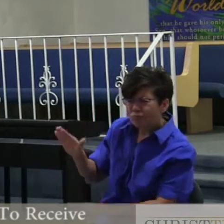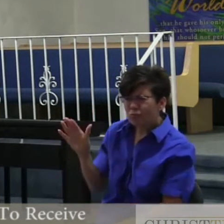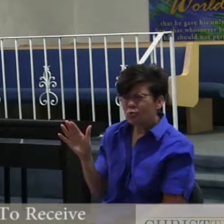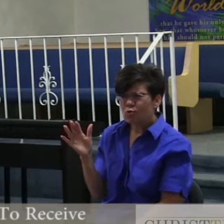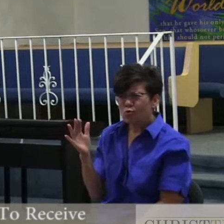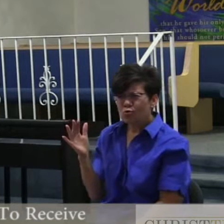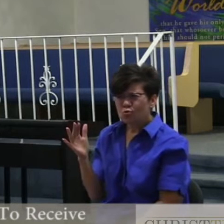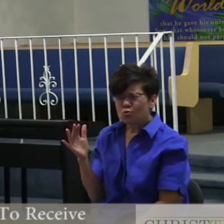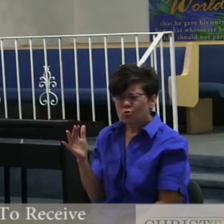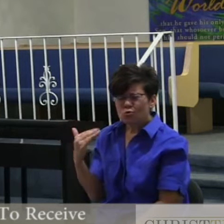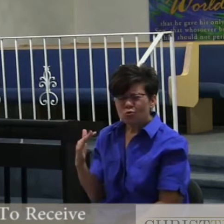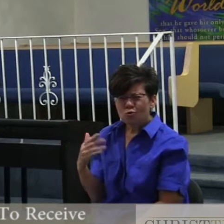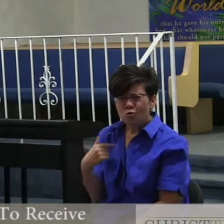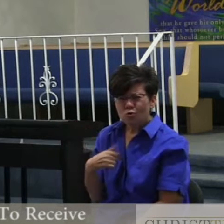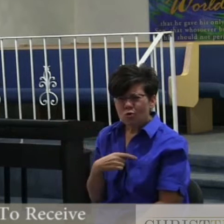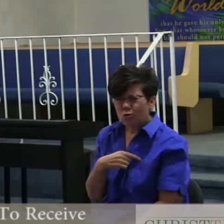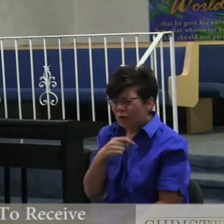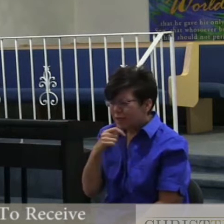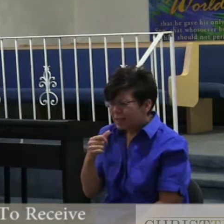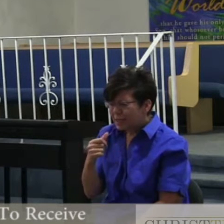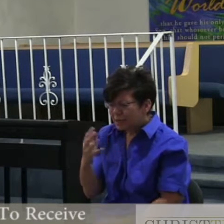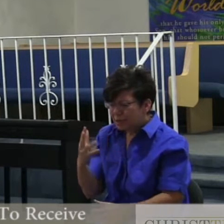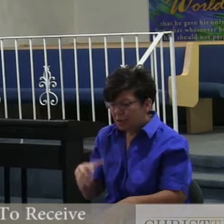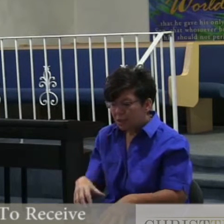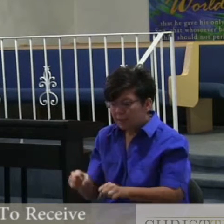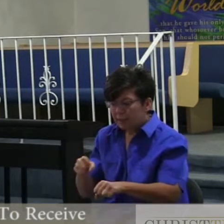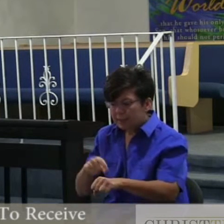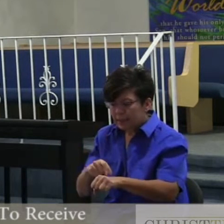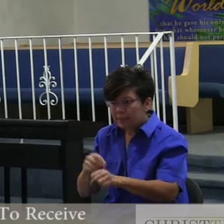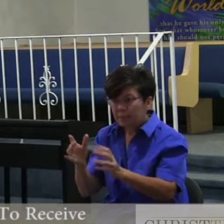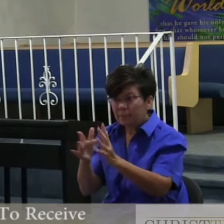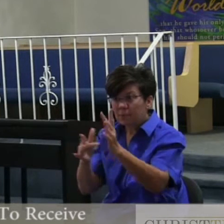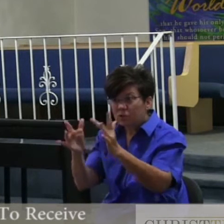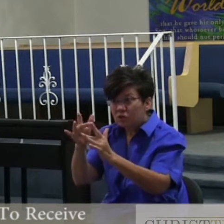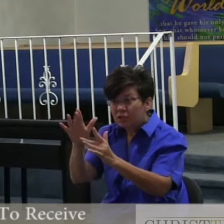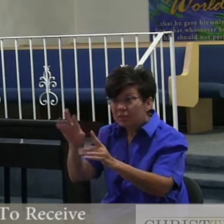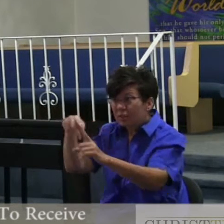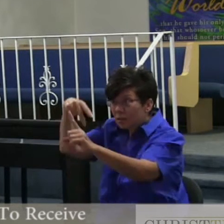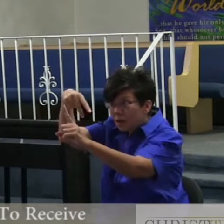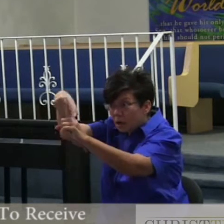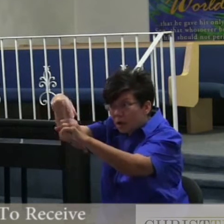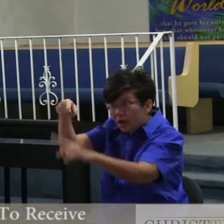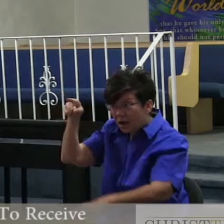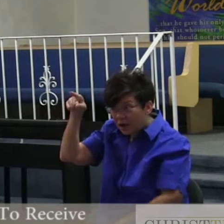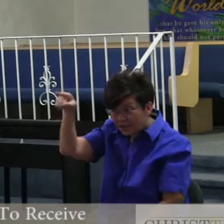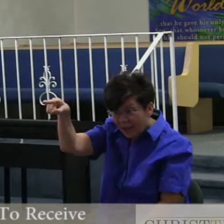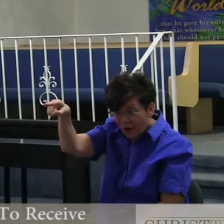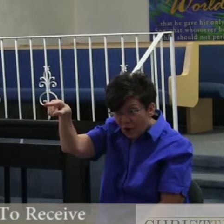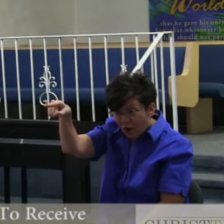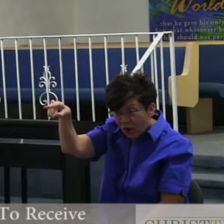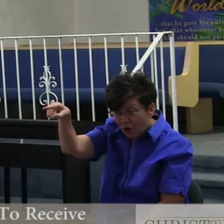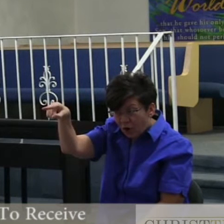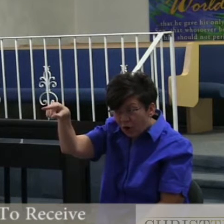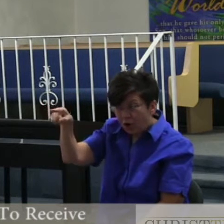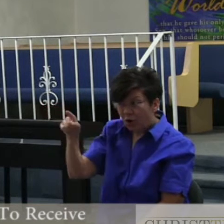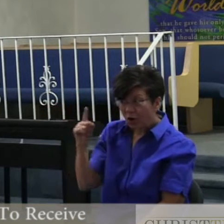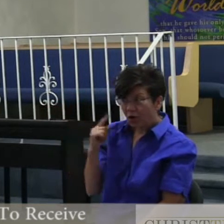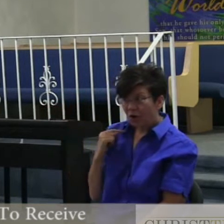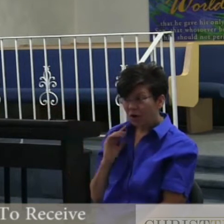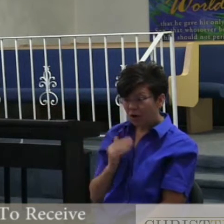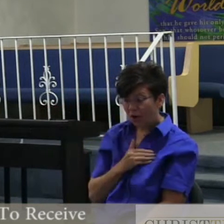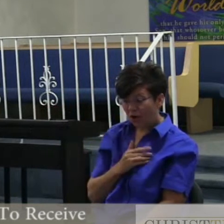are we? And we don't even take the time that Jesus died on the cross for